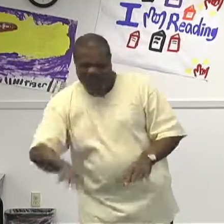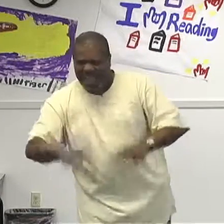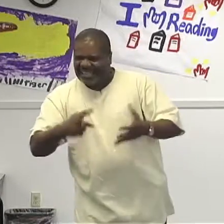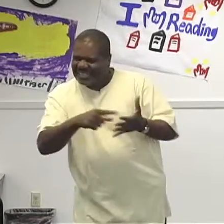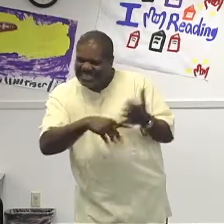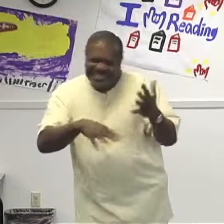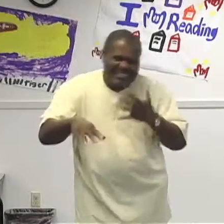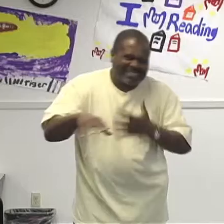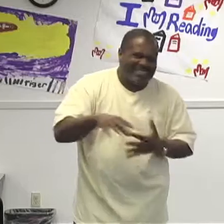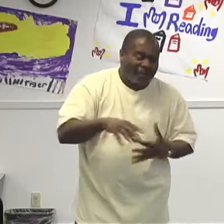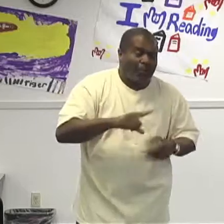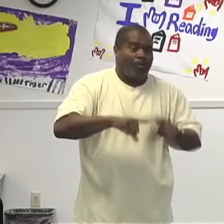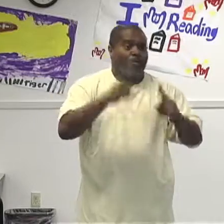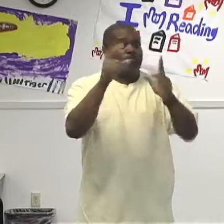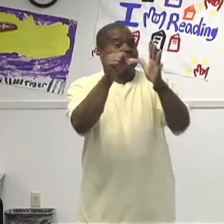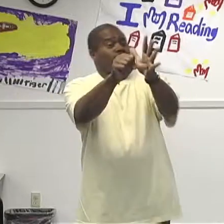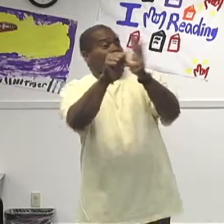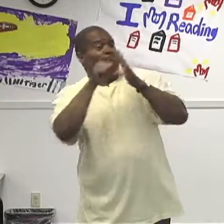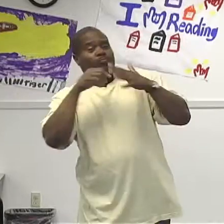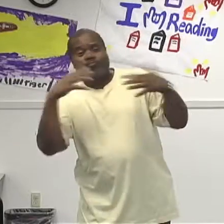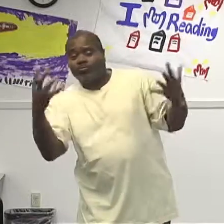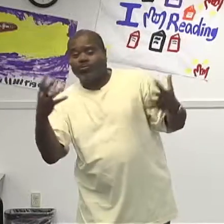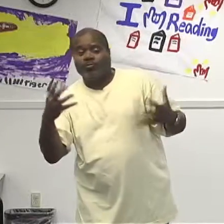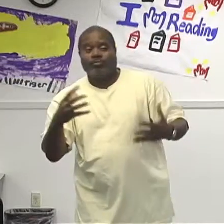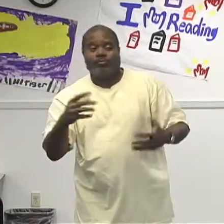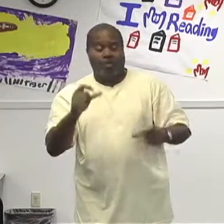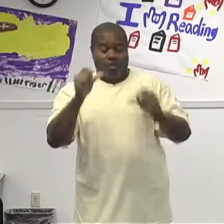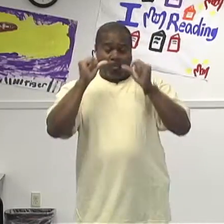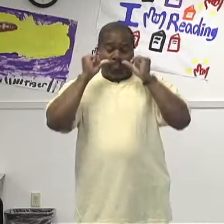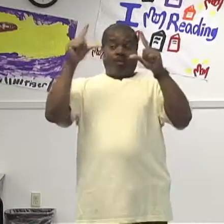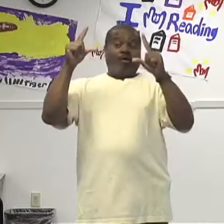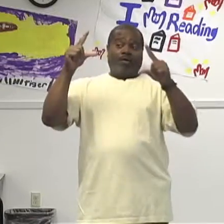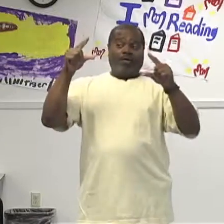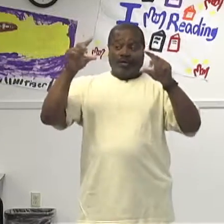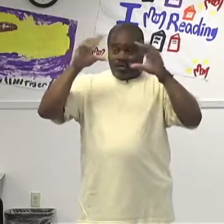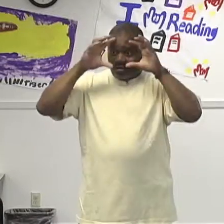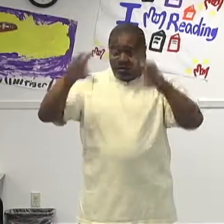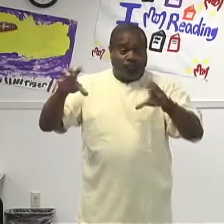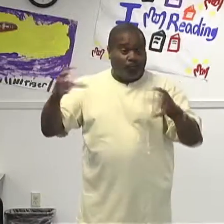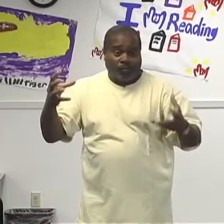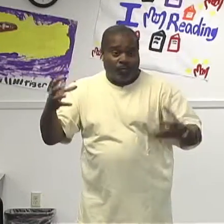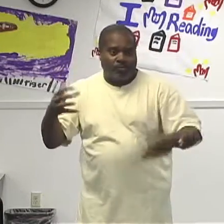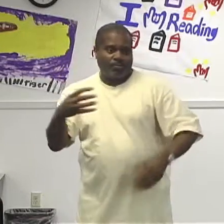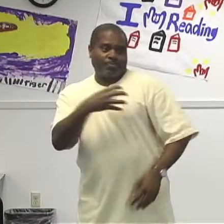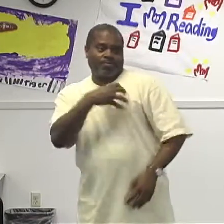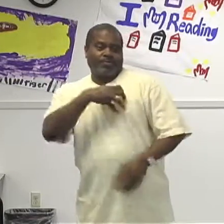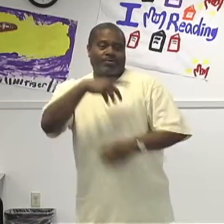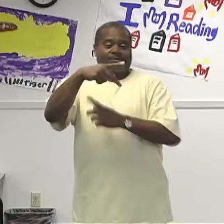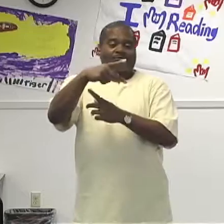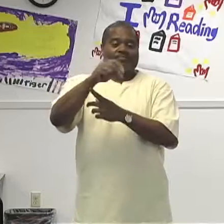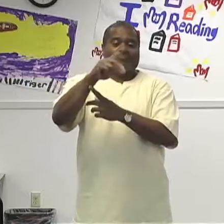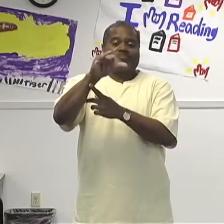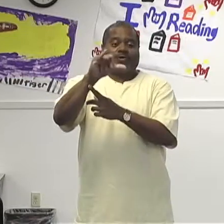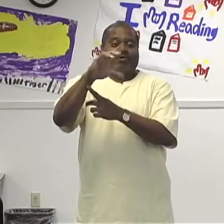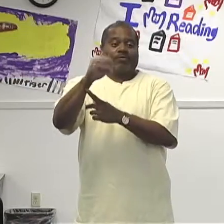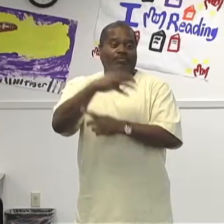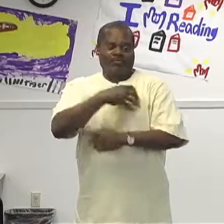so we didn't have a car, and so we had no idea how I was going to get to and from the school. So we were